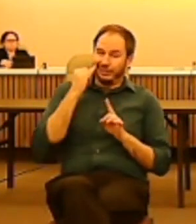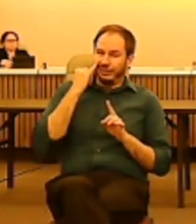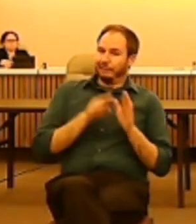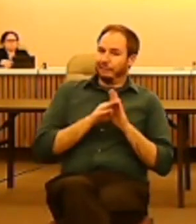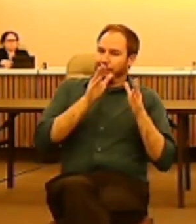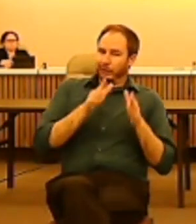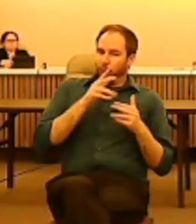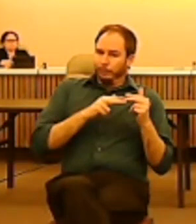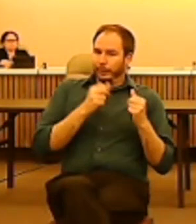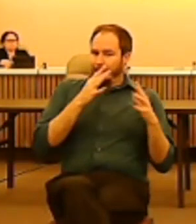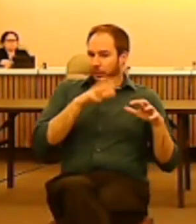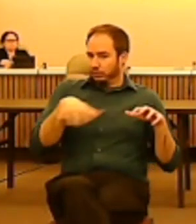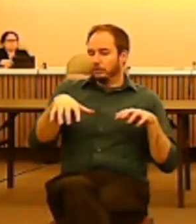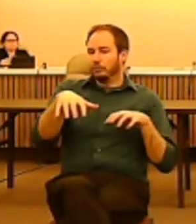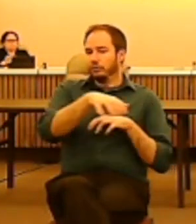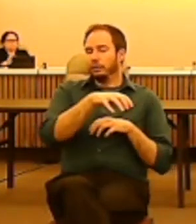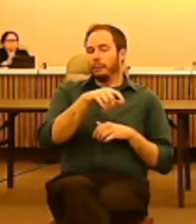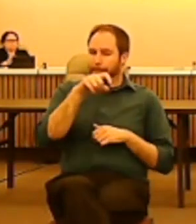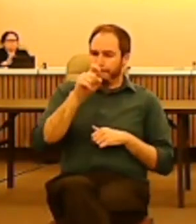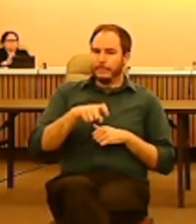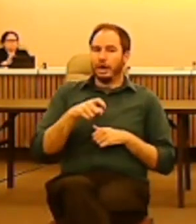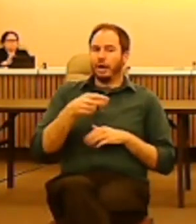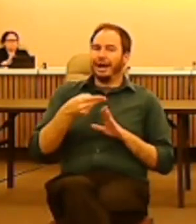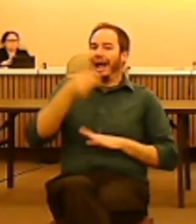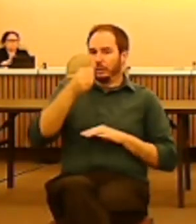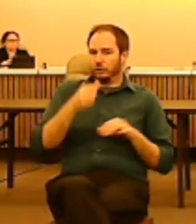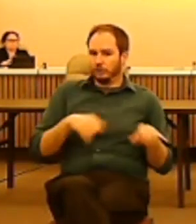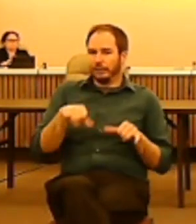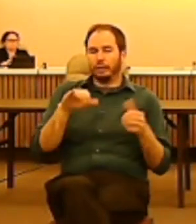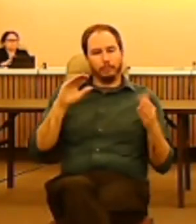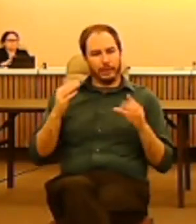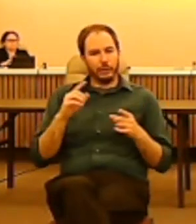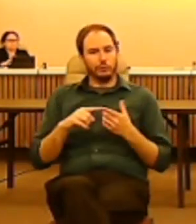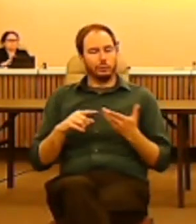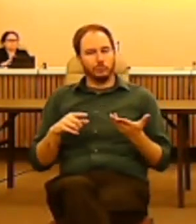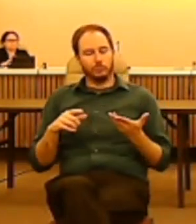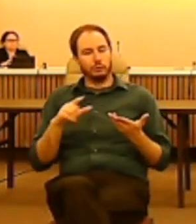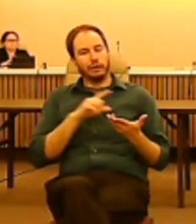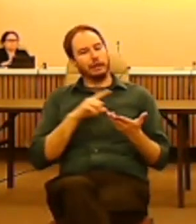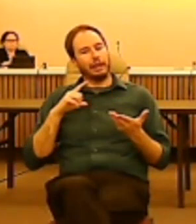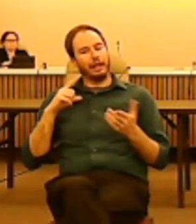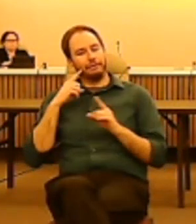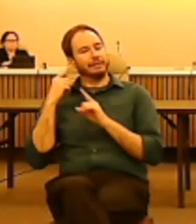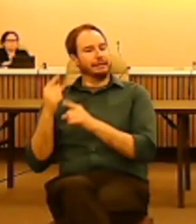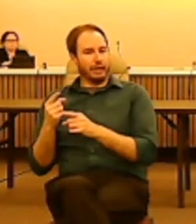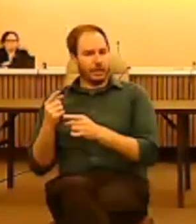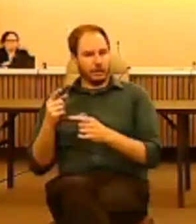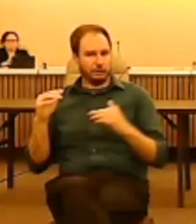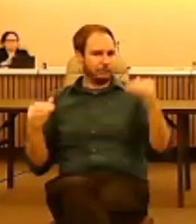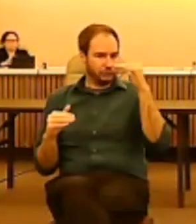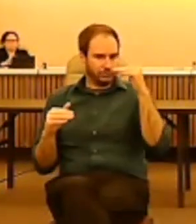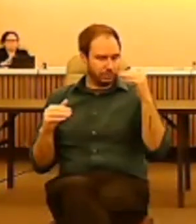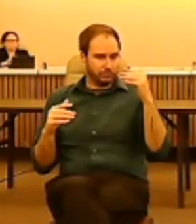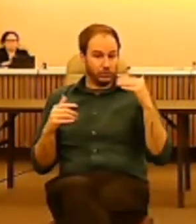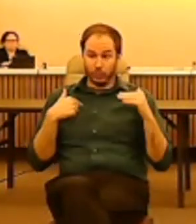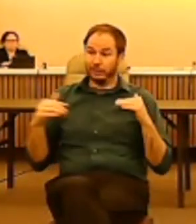who's building lots of new homes, that's got to be a higher standard than, from a legislative intent standpoint, that's got to be a higher standard